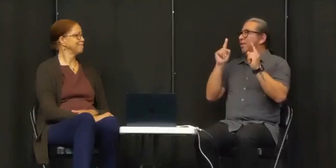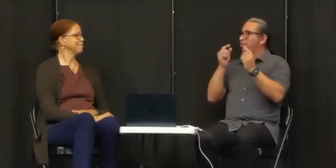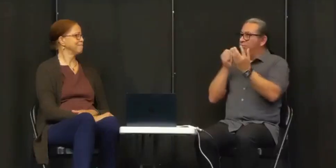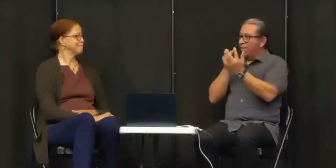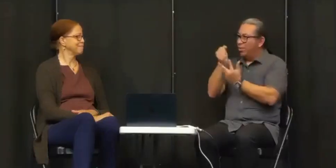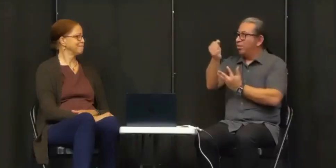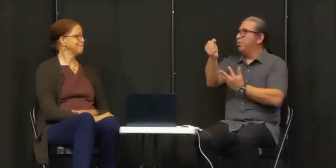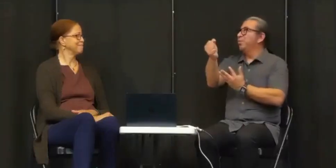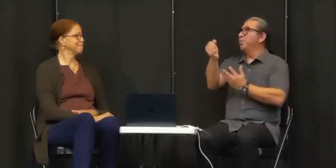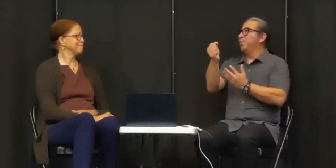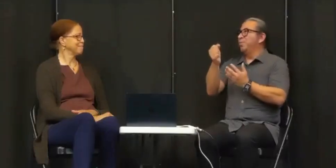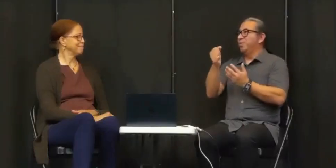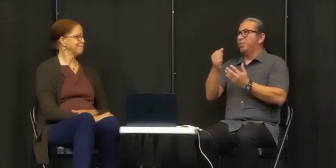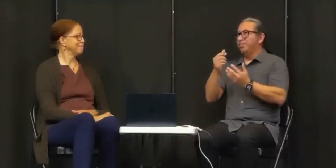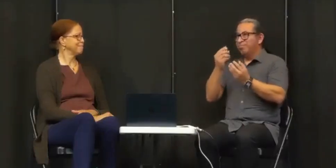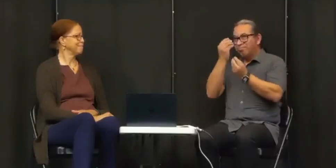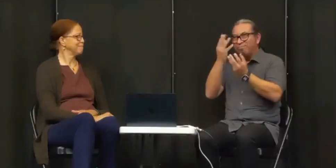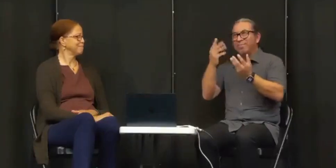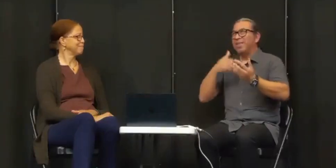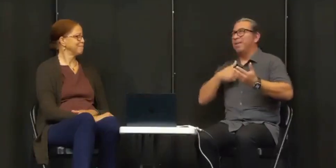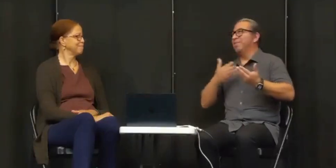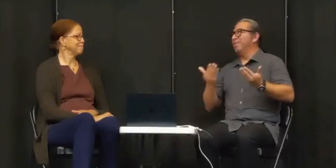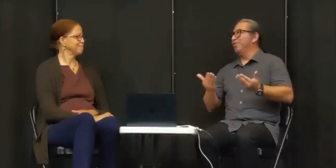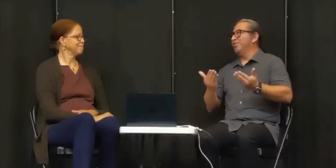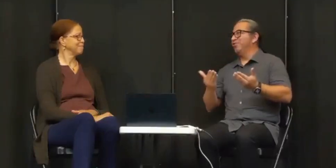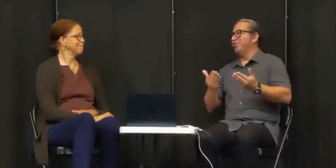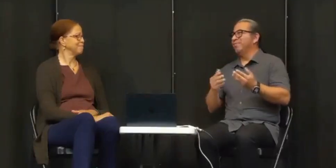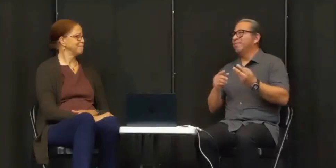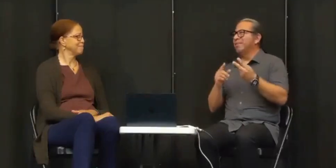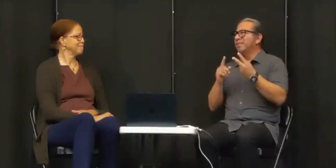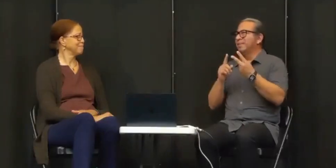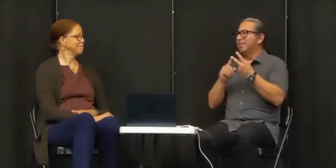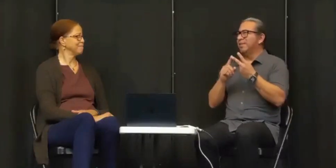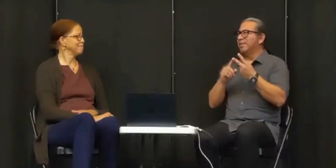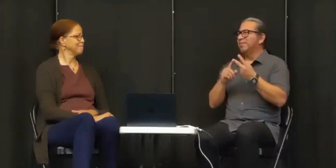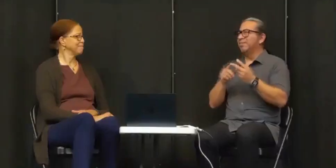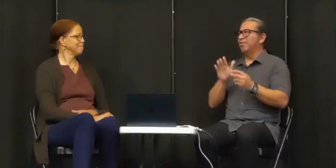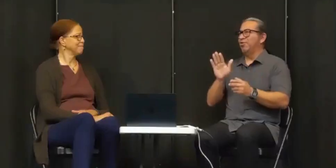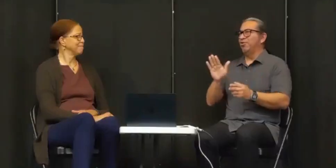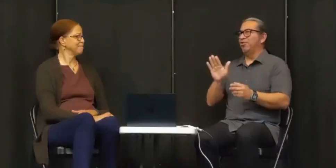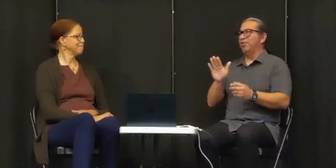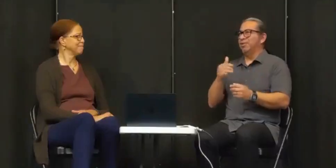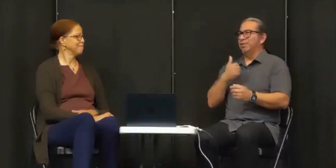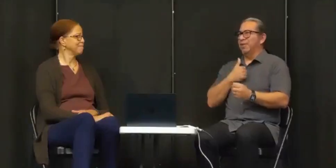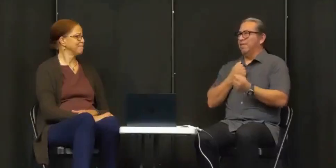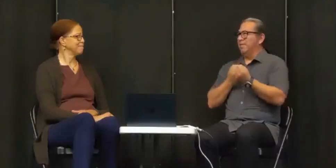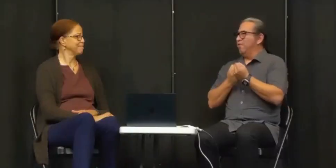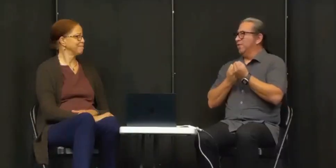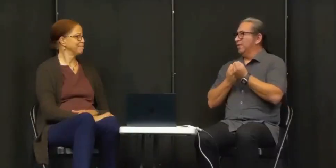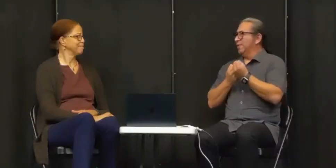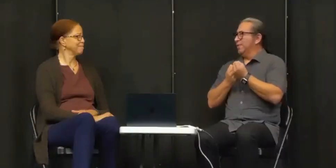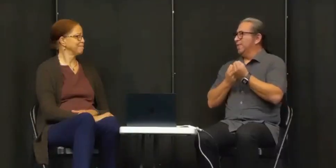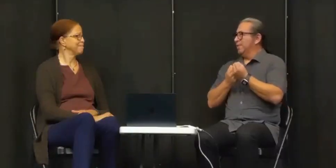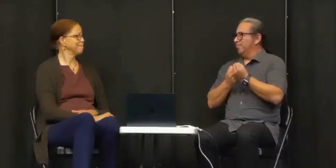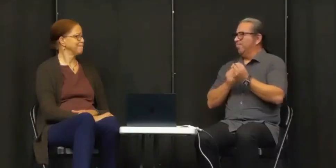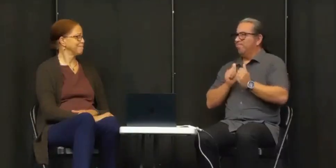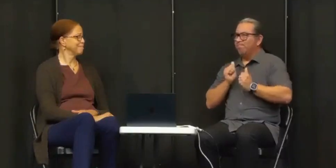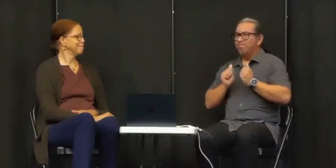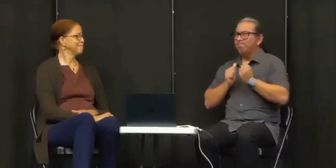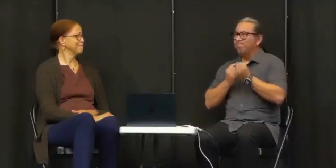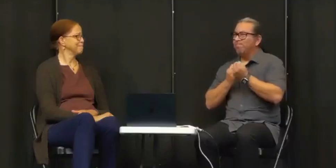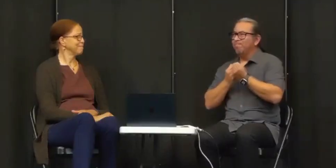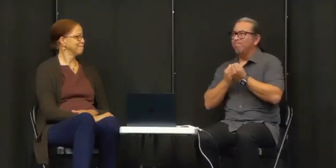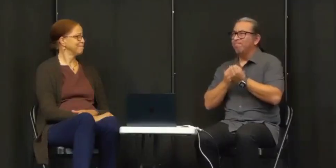But having the interpreter there allowed her to finally break through and become involved in the situation. And her